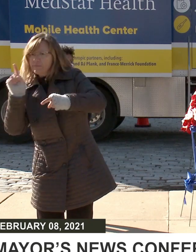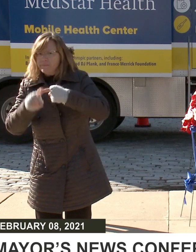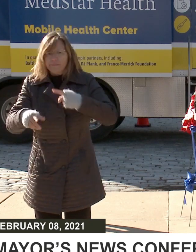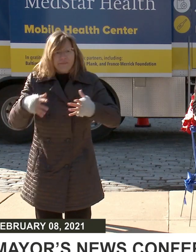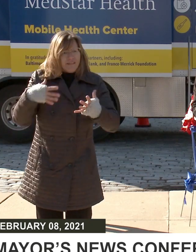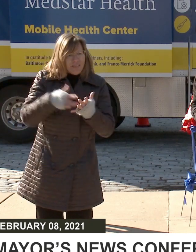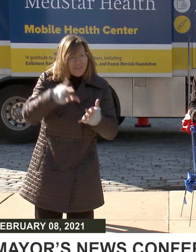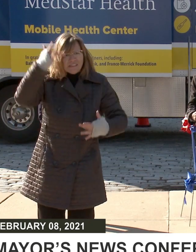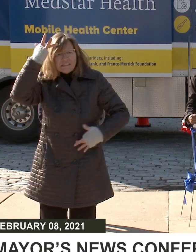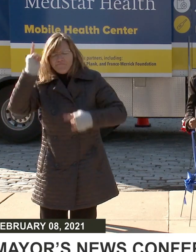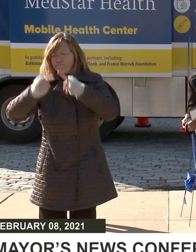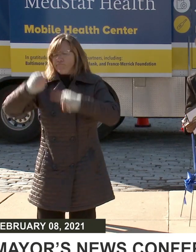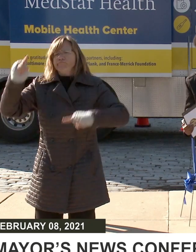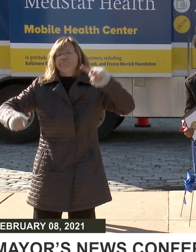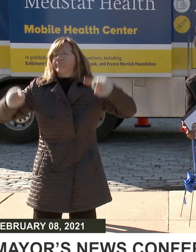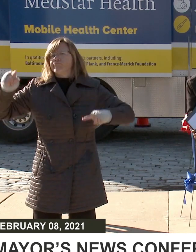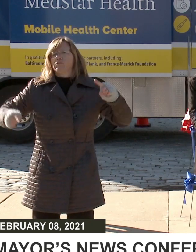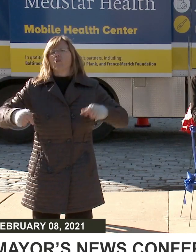help.